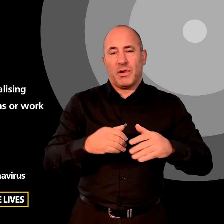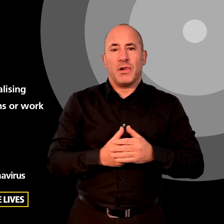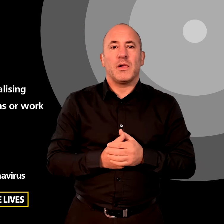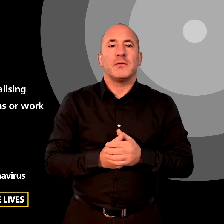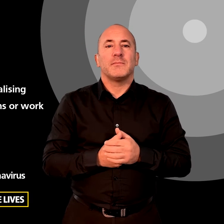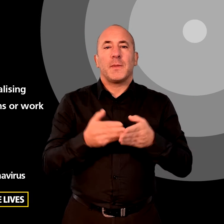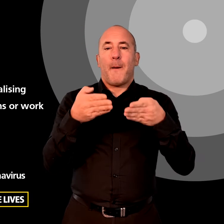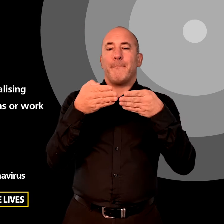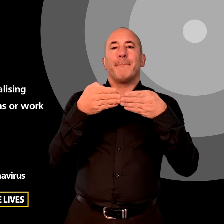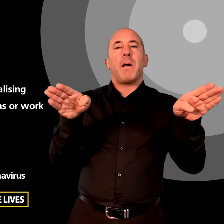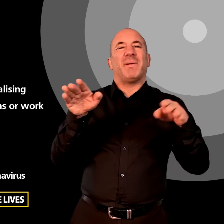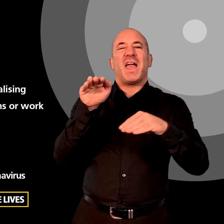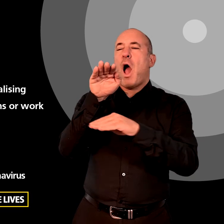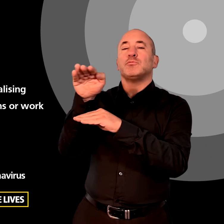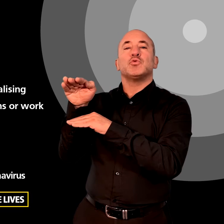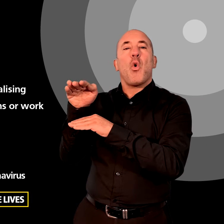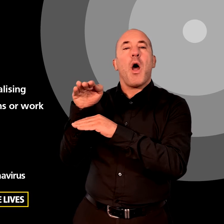in public outdoor spaces.